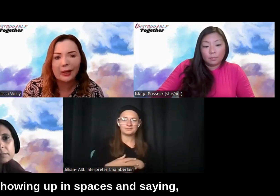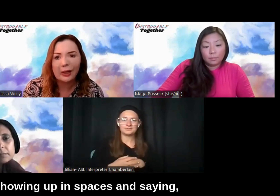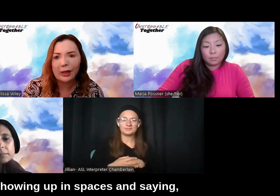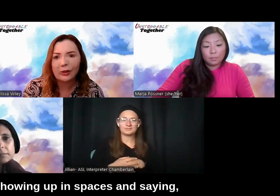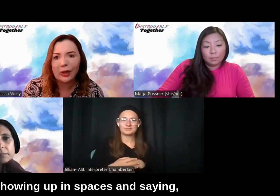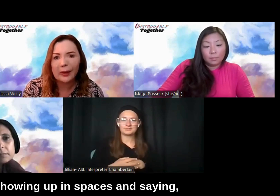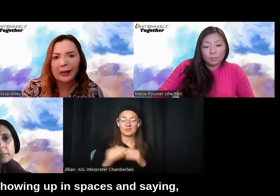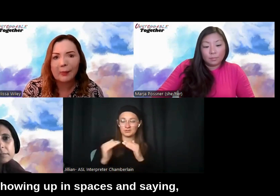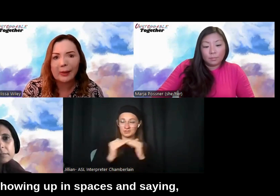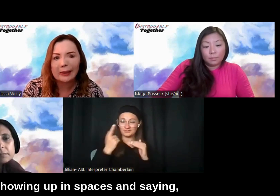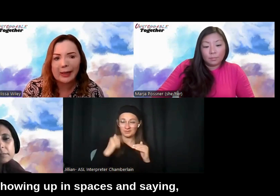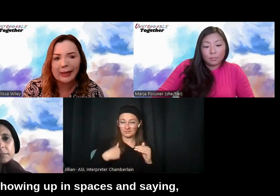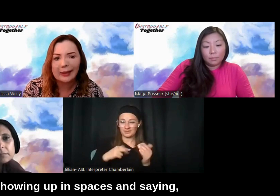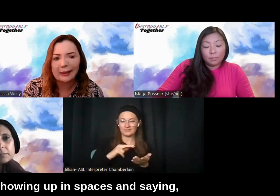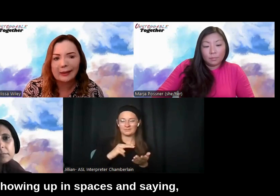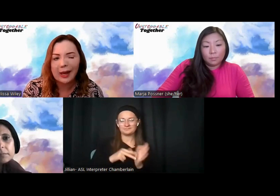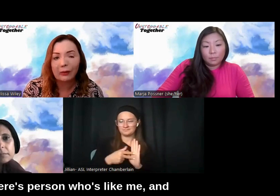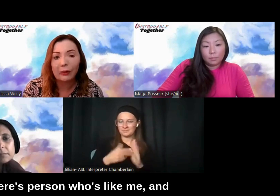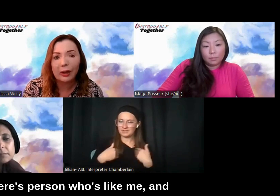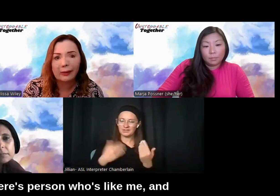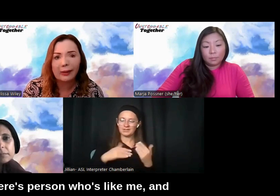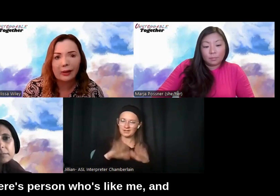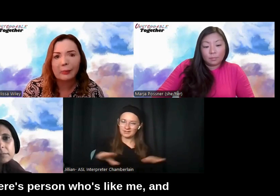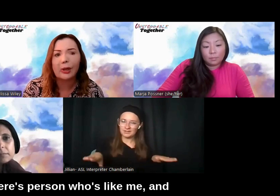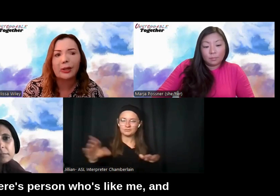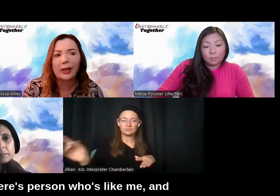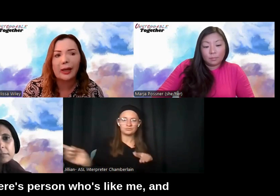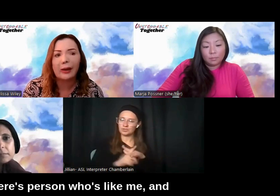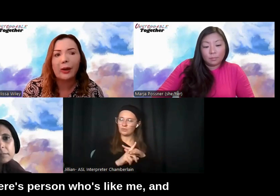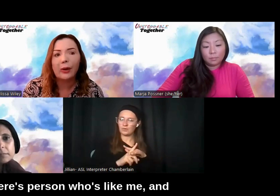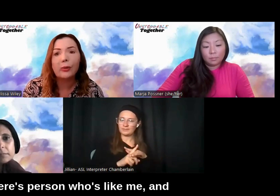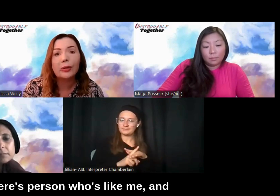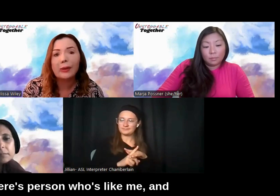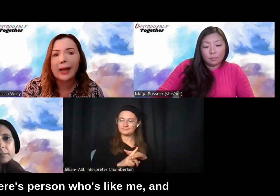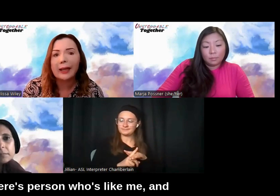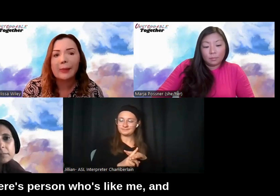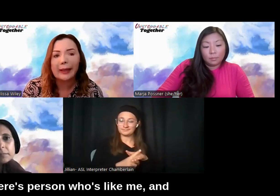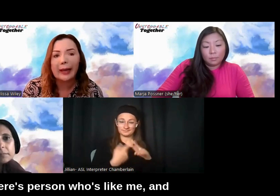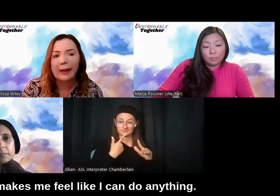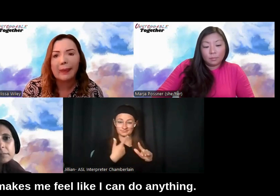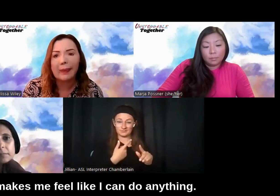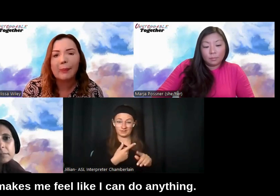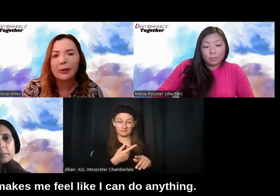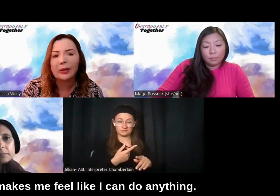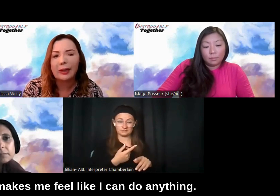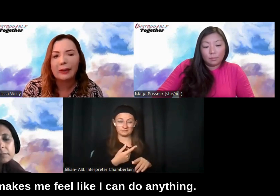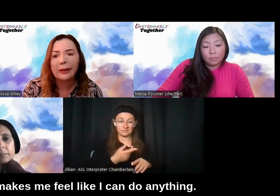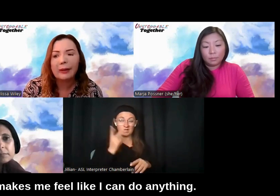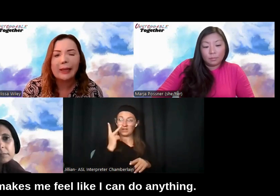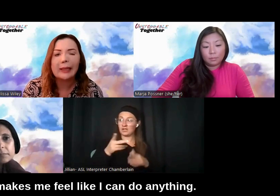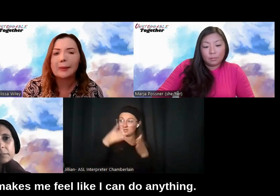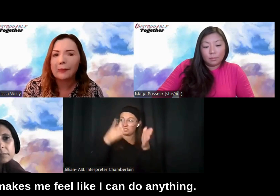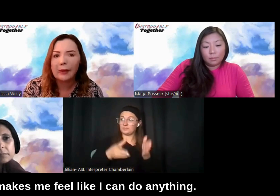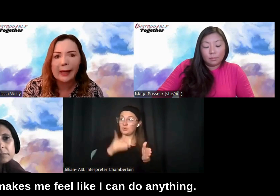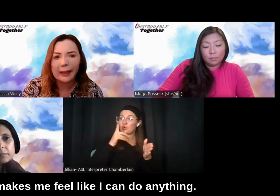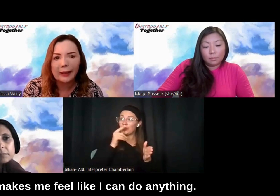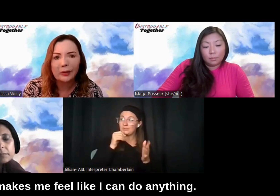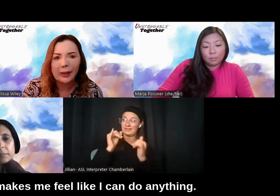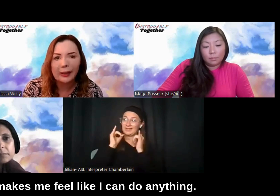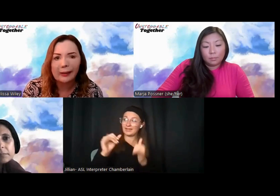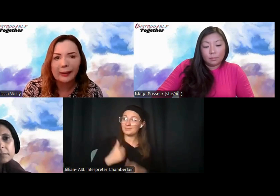kids are showing up in spaces and saying, look, there's a person who's like me, and that person makes me